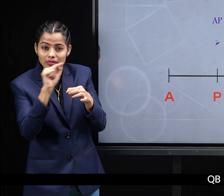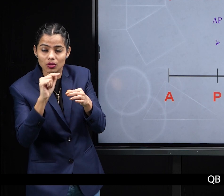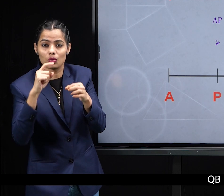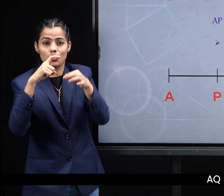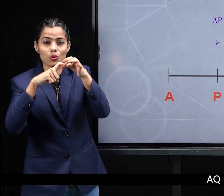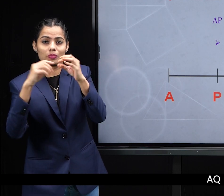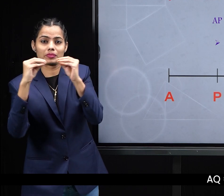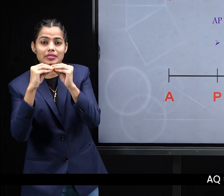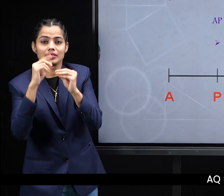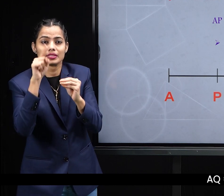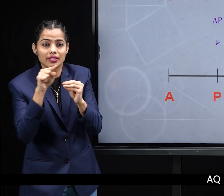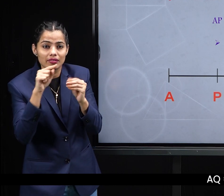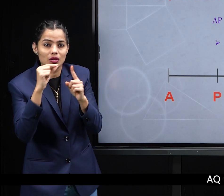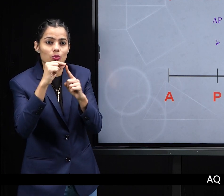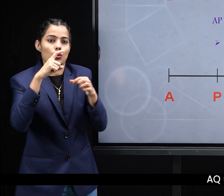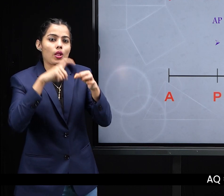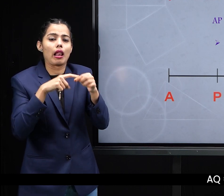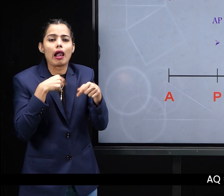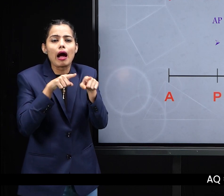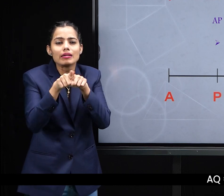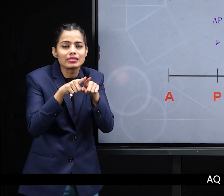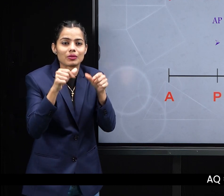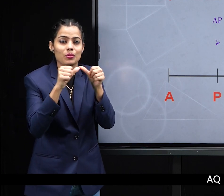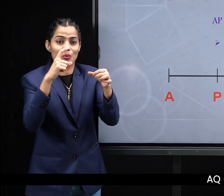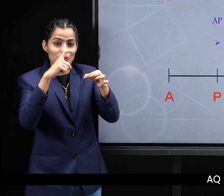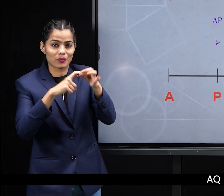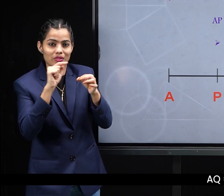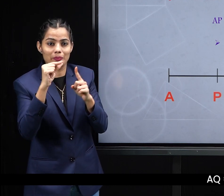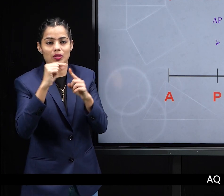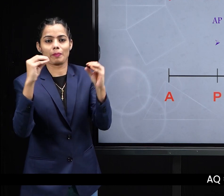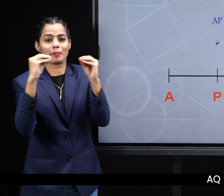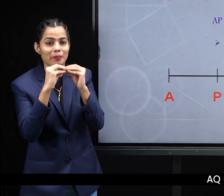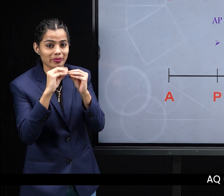PQ. Therefore, AQ is equal to PB.